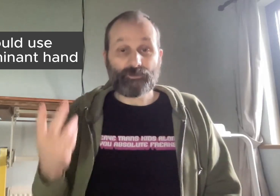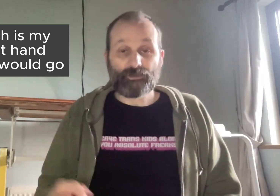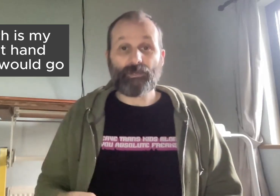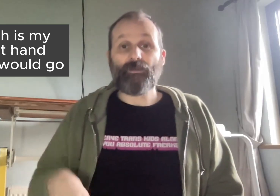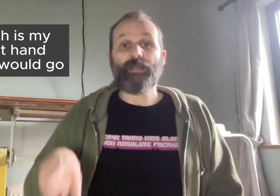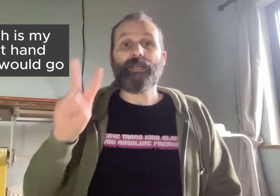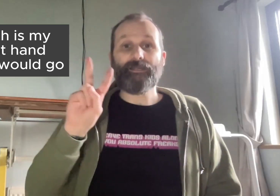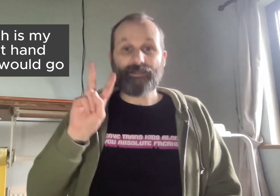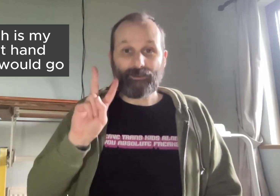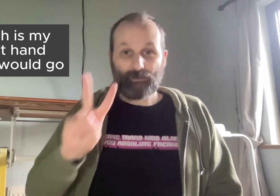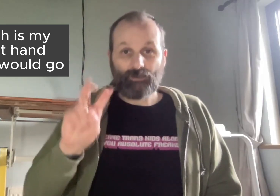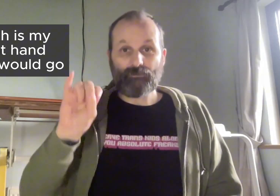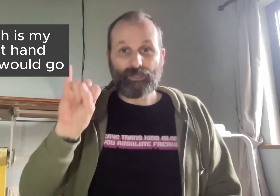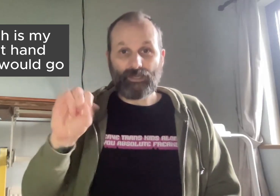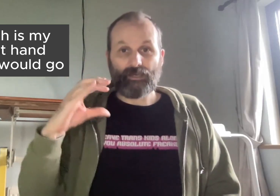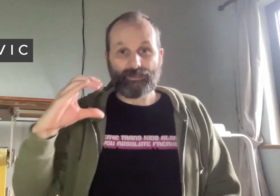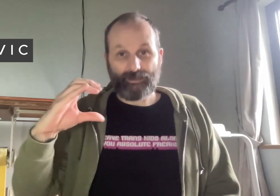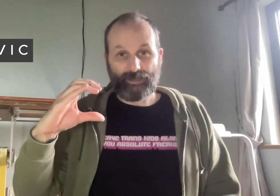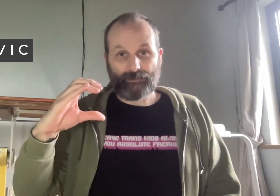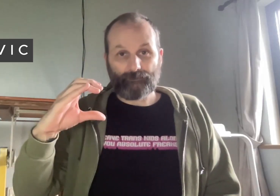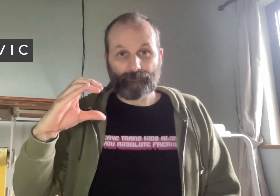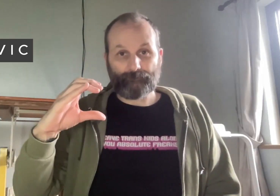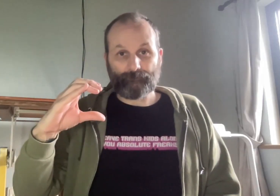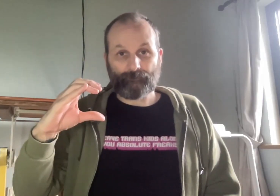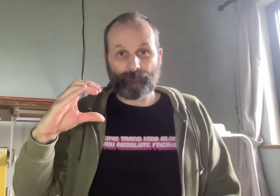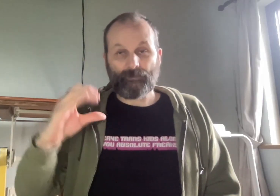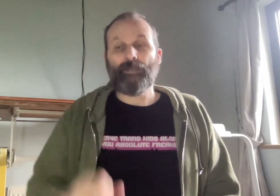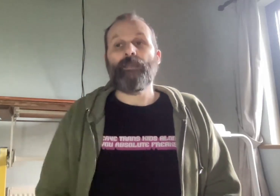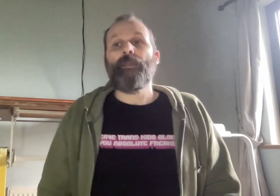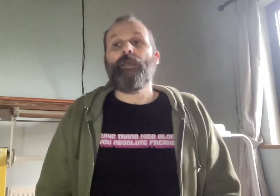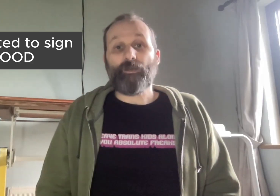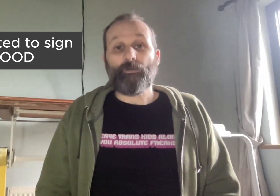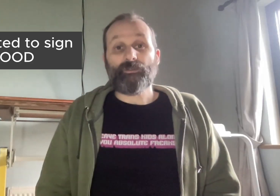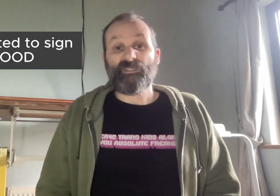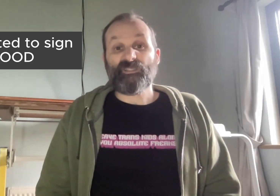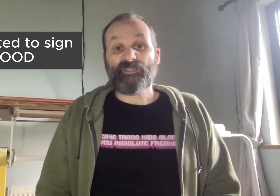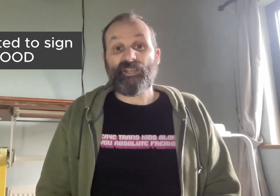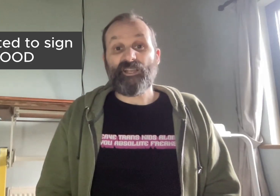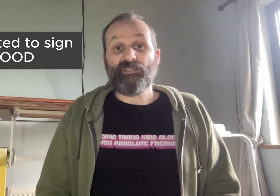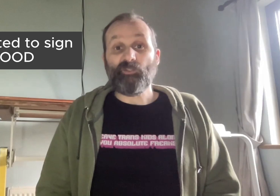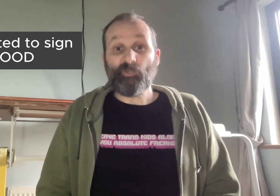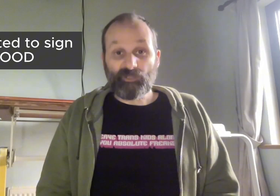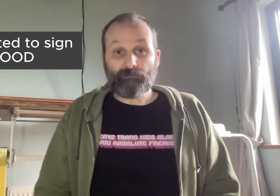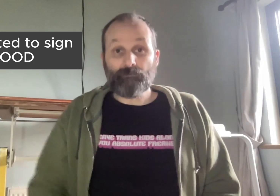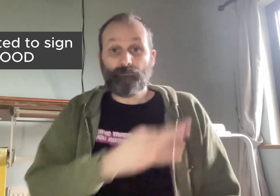is my right hand, and I would go V-I-C. If I wanted to sign good,